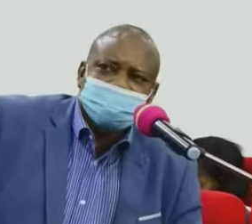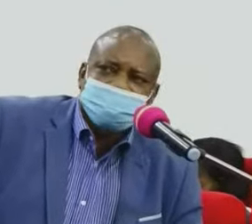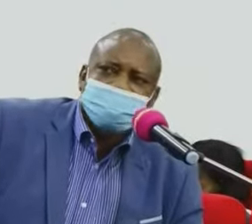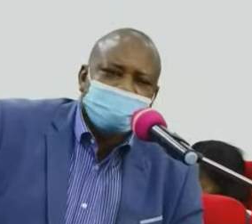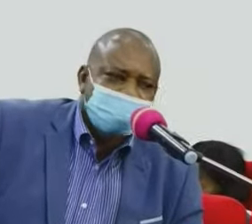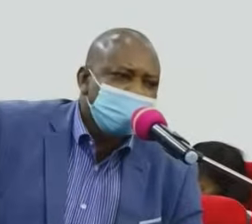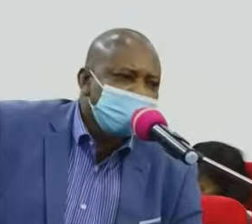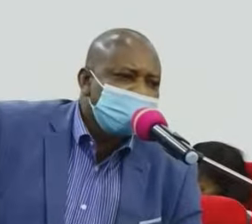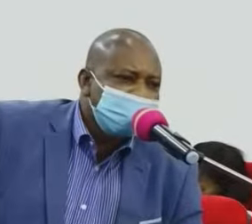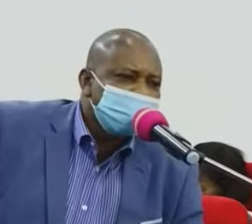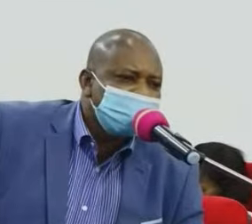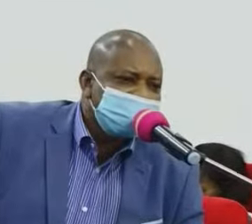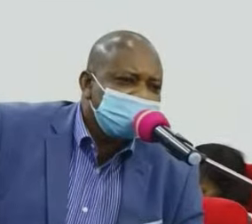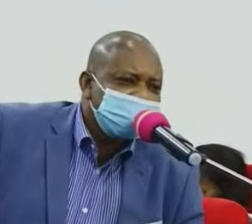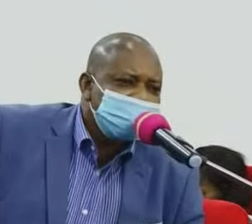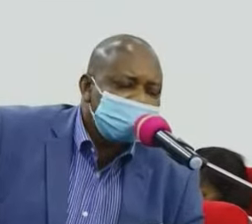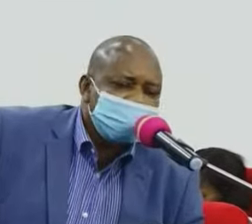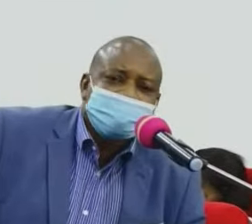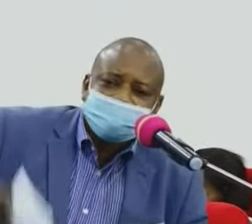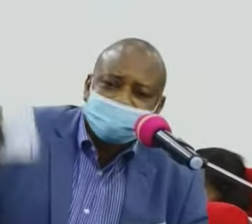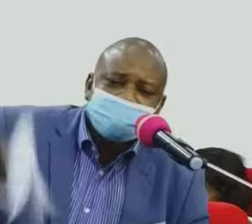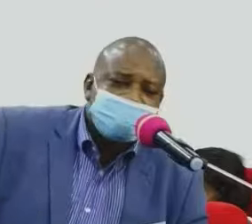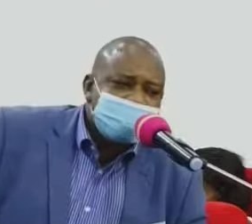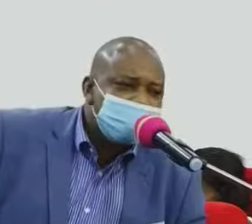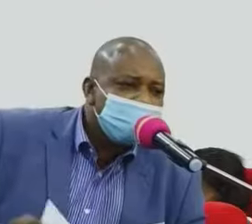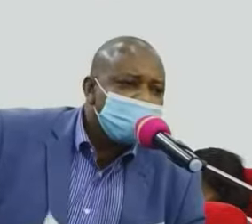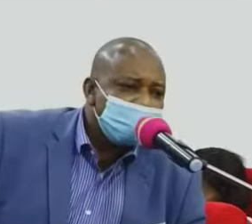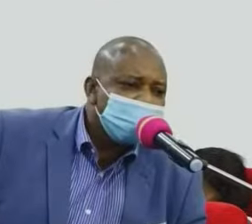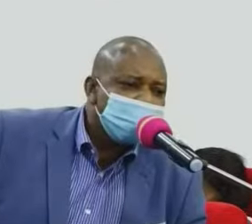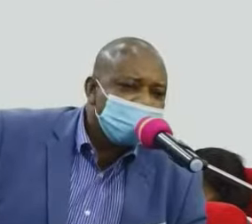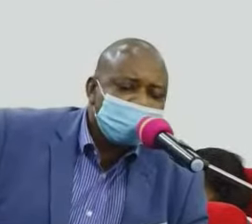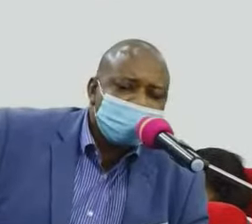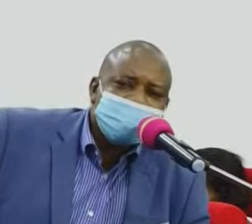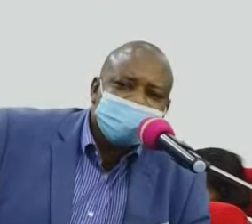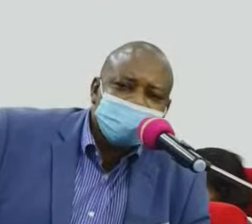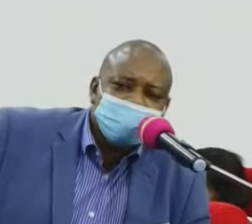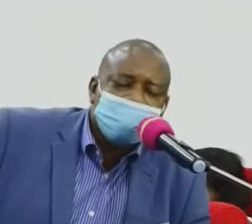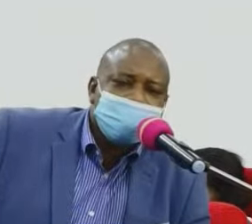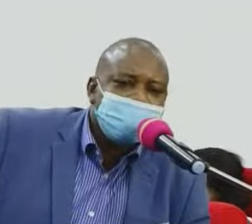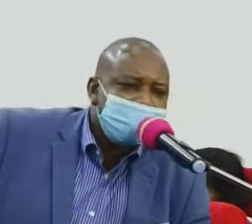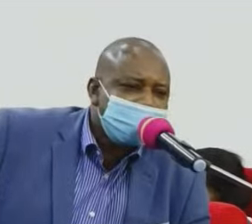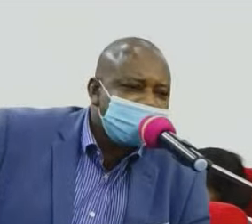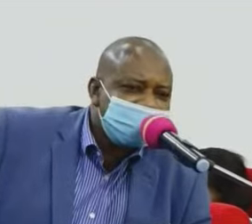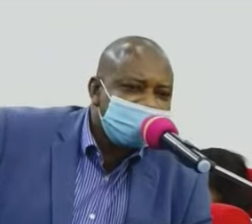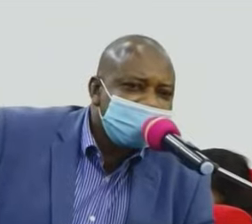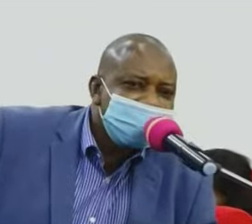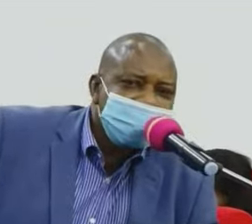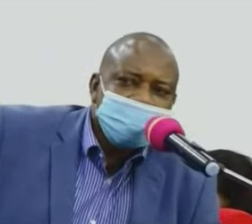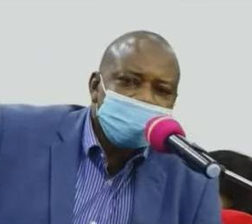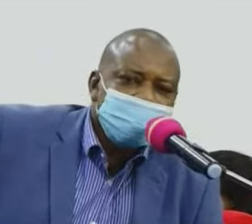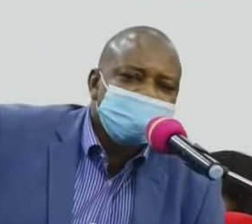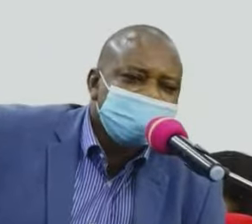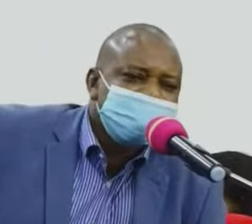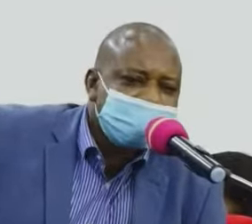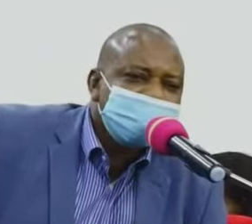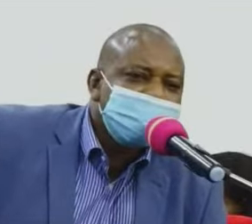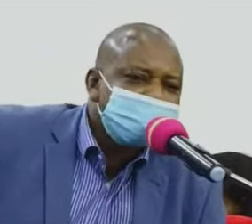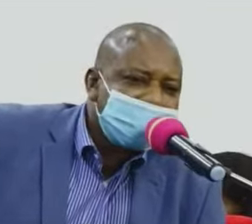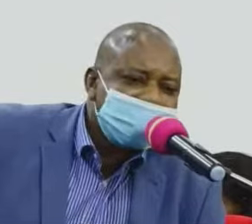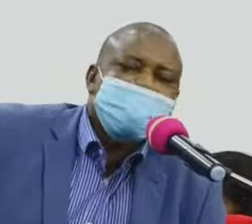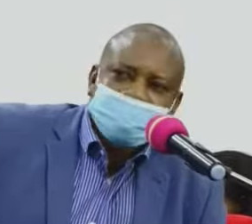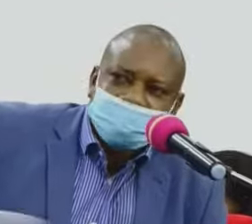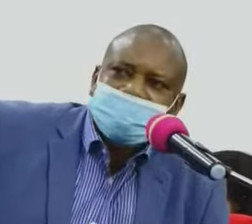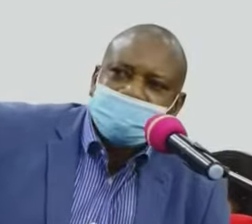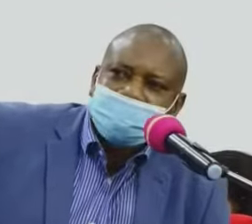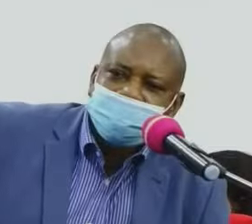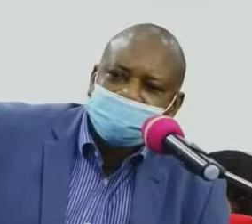week, you will be able to get your permit, depending on your ability to go and pay the fee, which is done in the